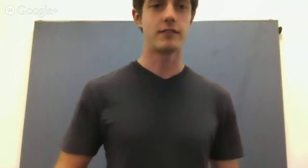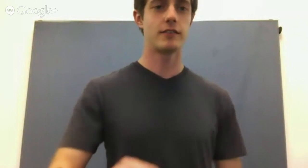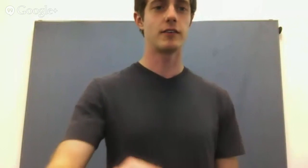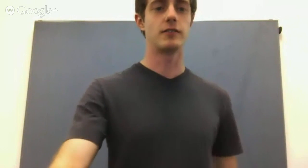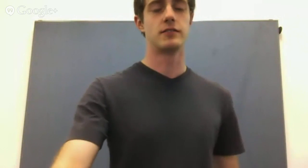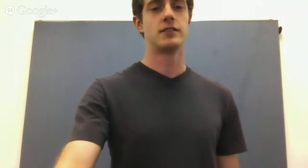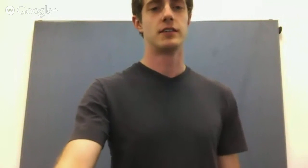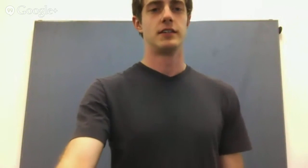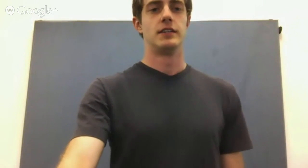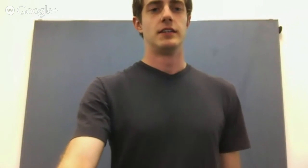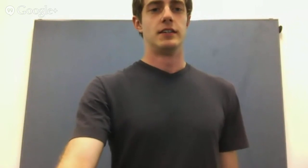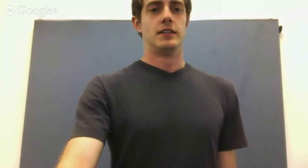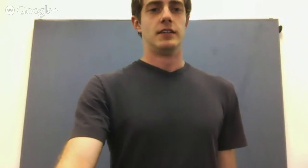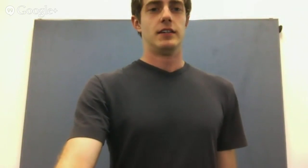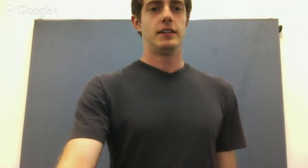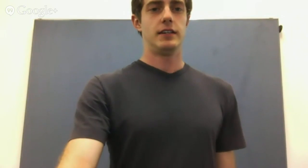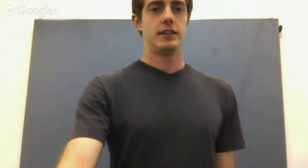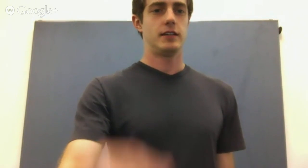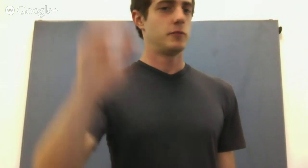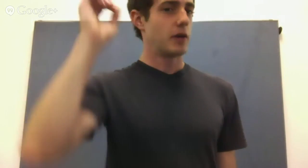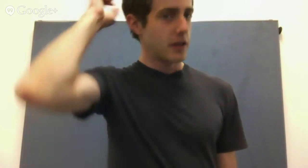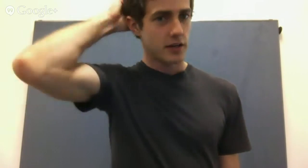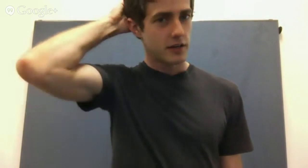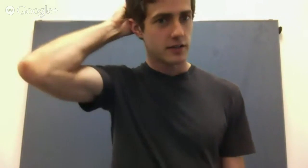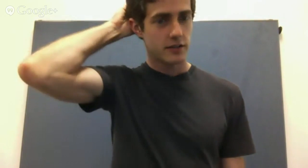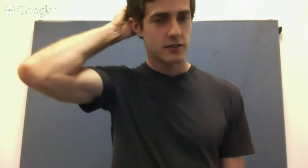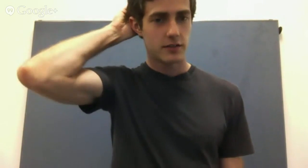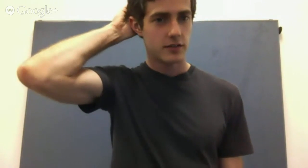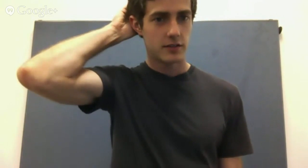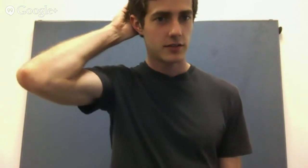So who